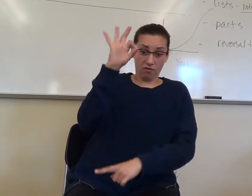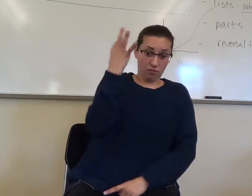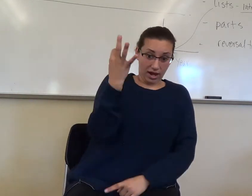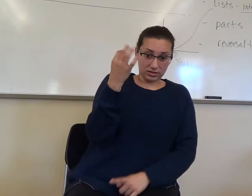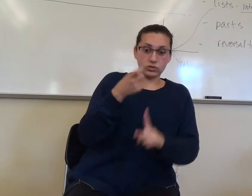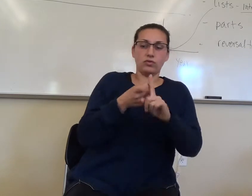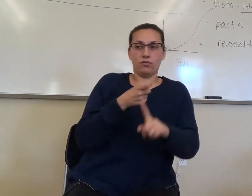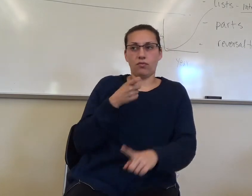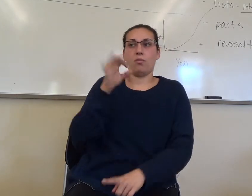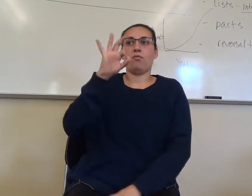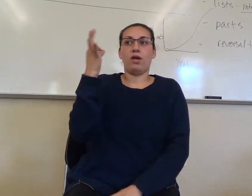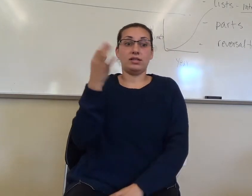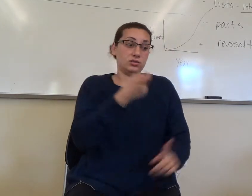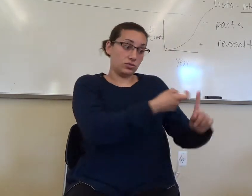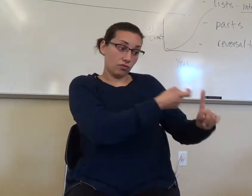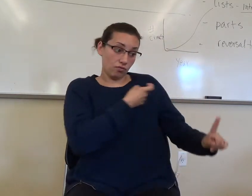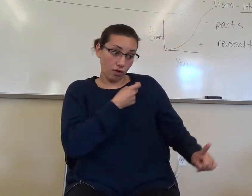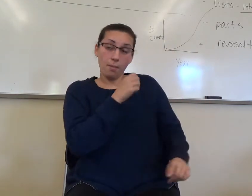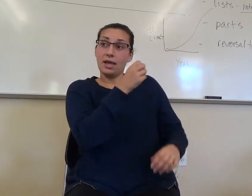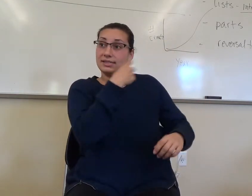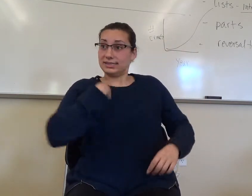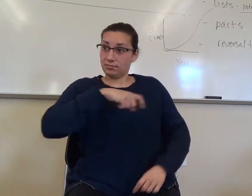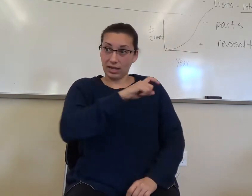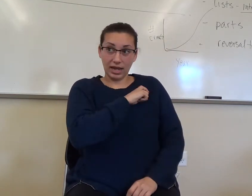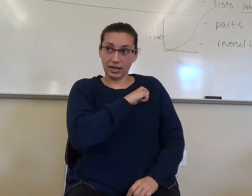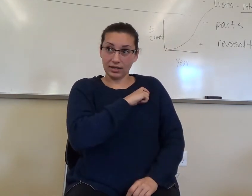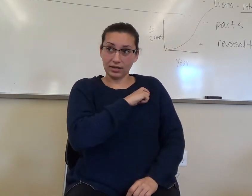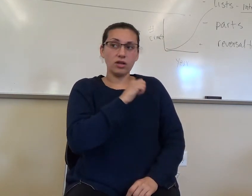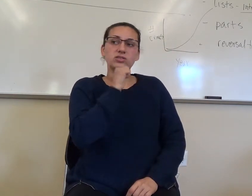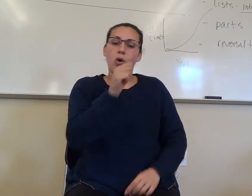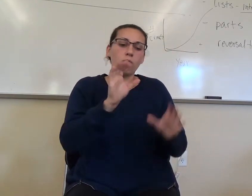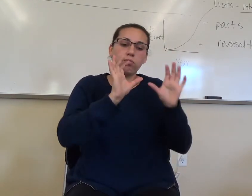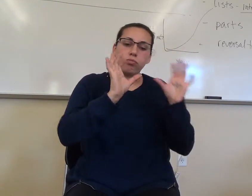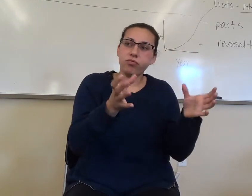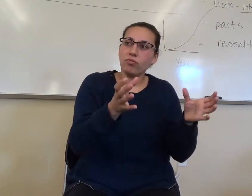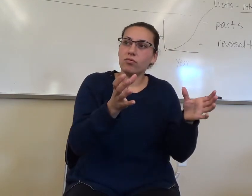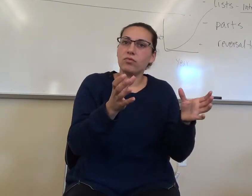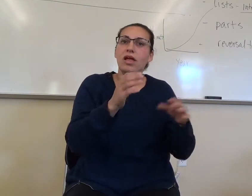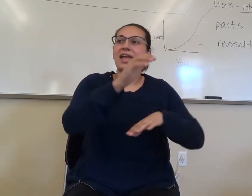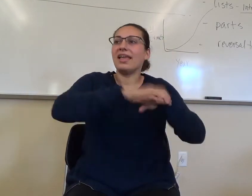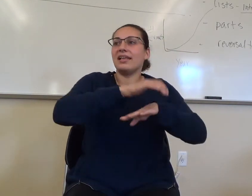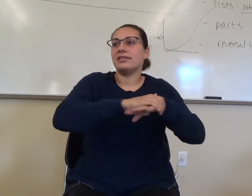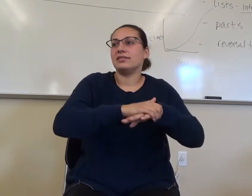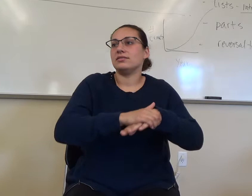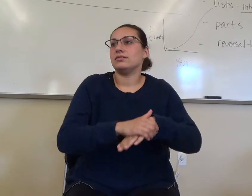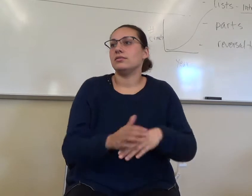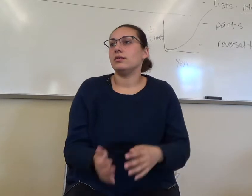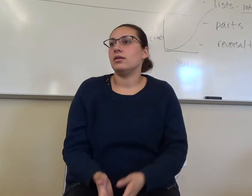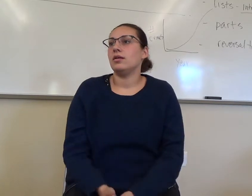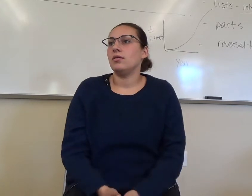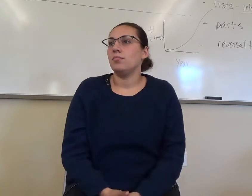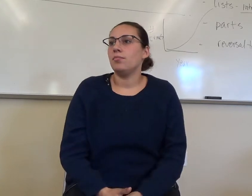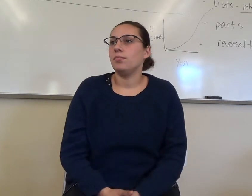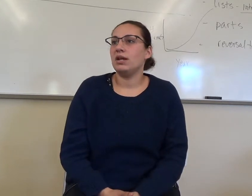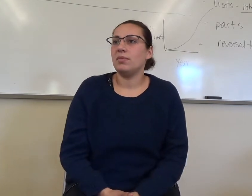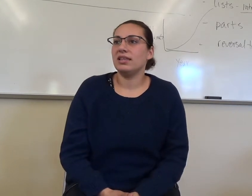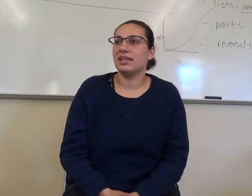Spain, you're from Spain. And don't ever lump England in with it. England is its own country. But I meant